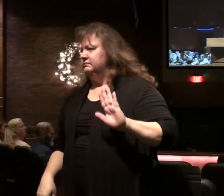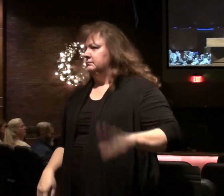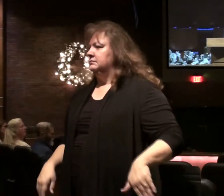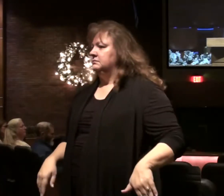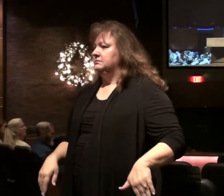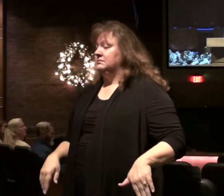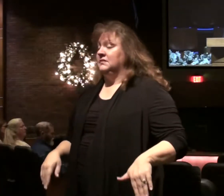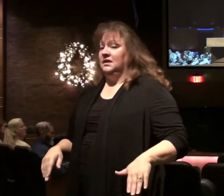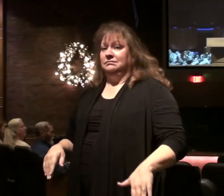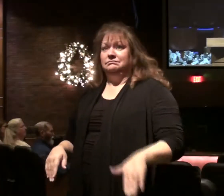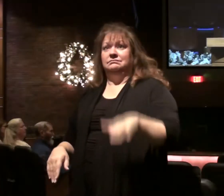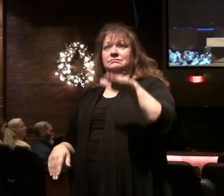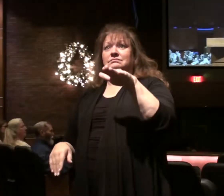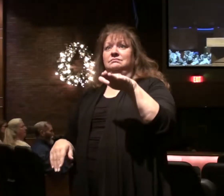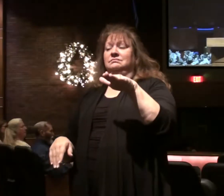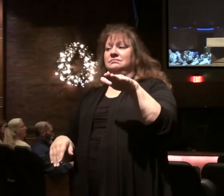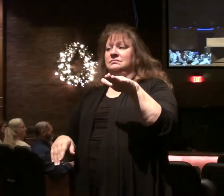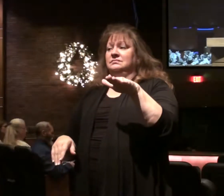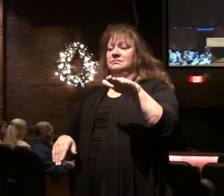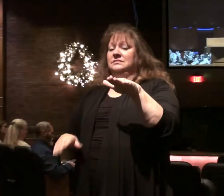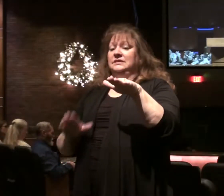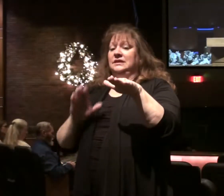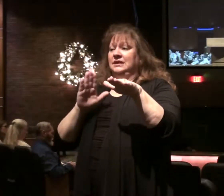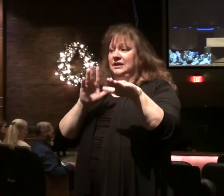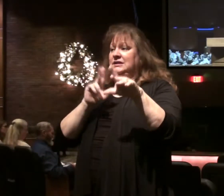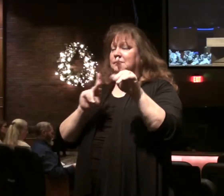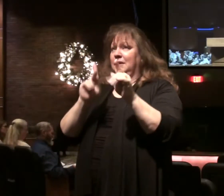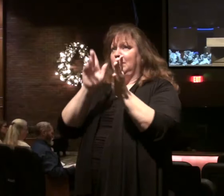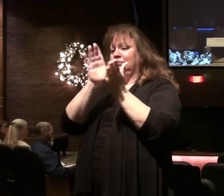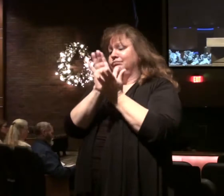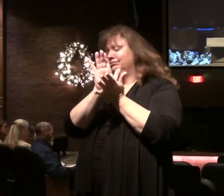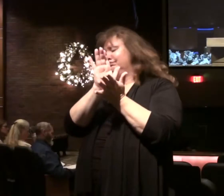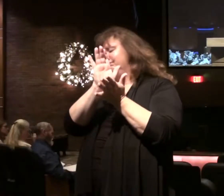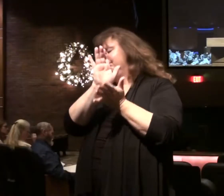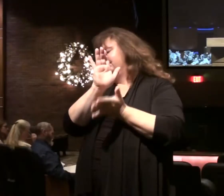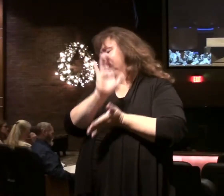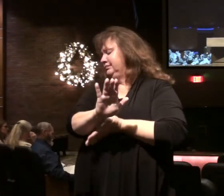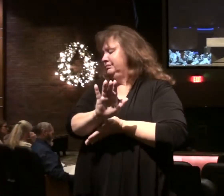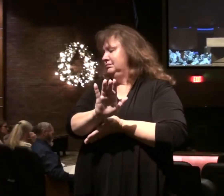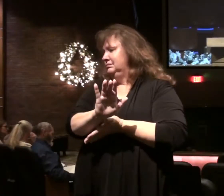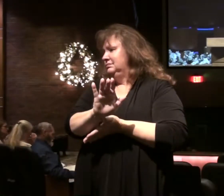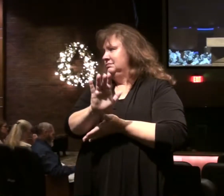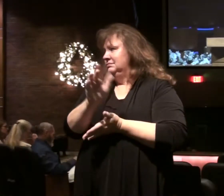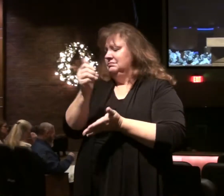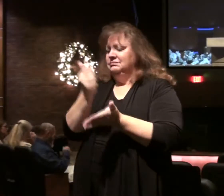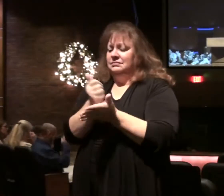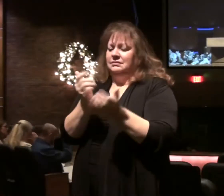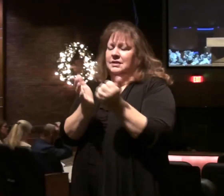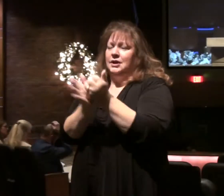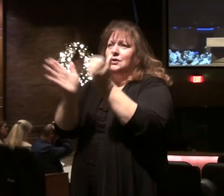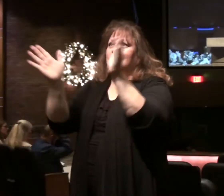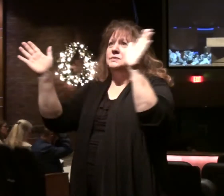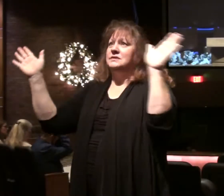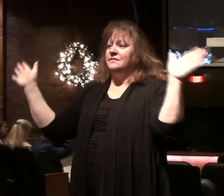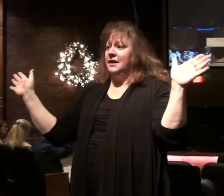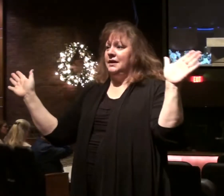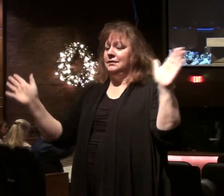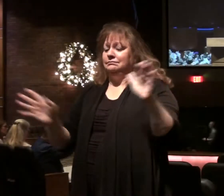ultimately rejected by even His own people, crucified, raised from the